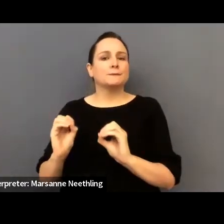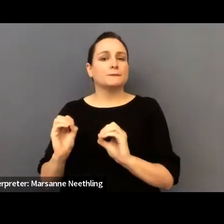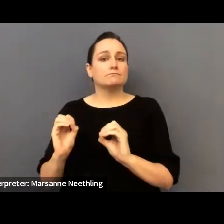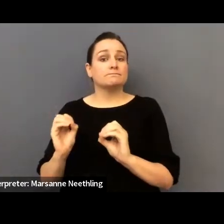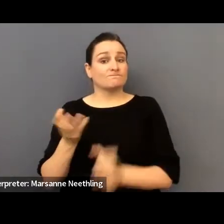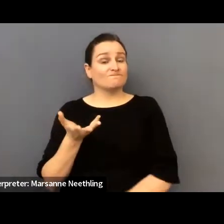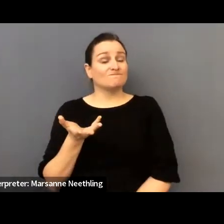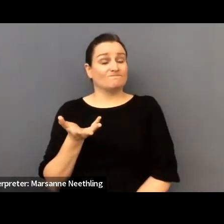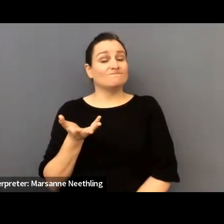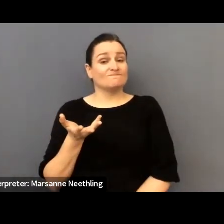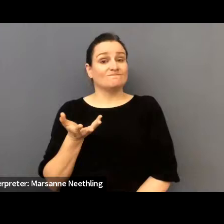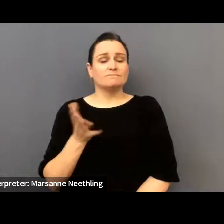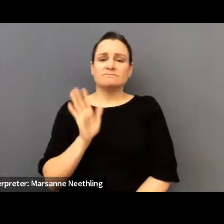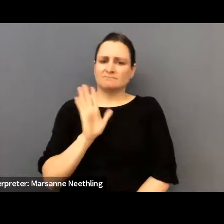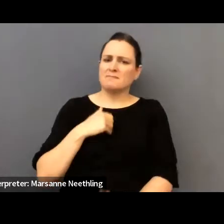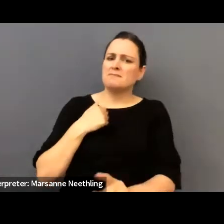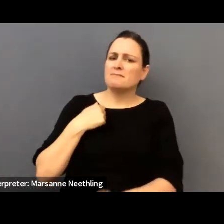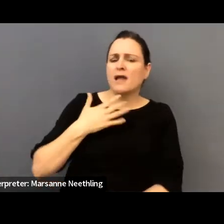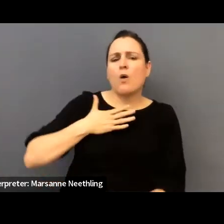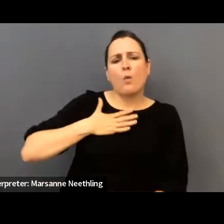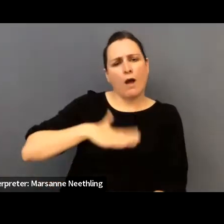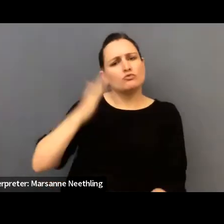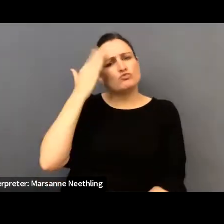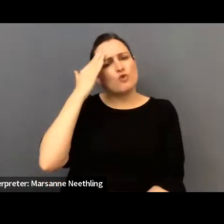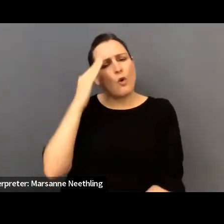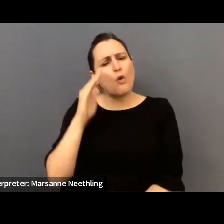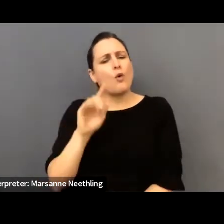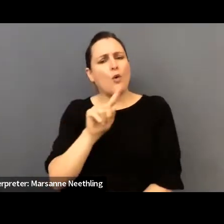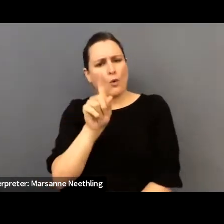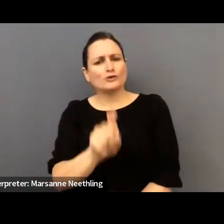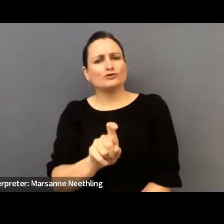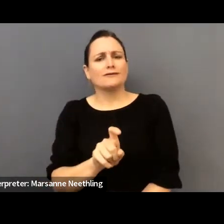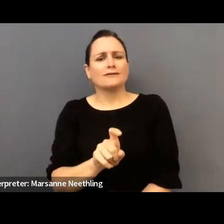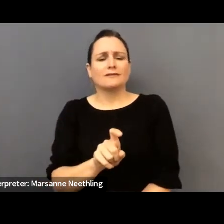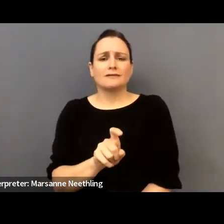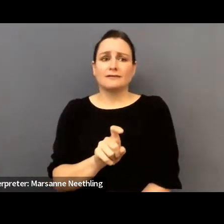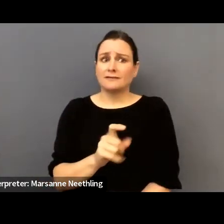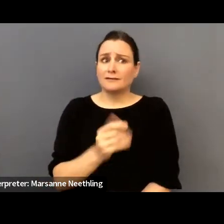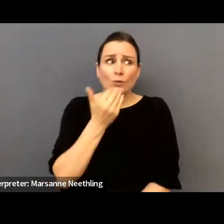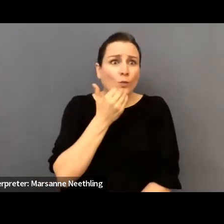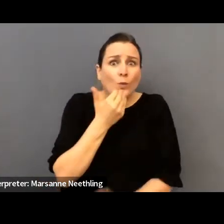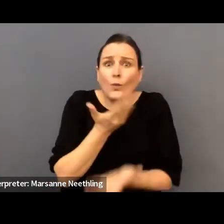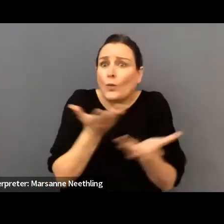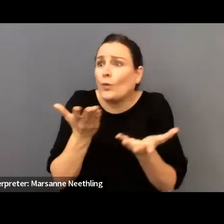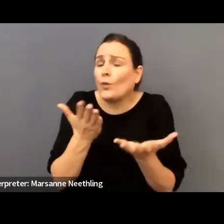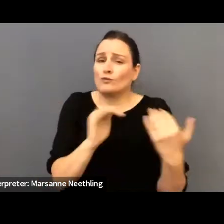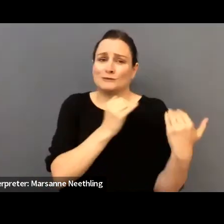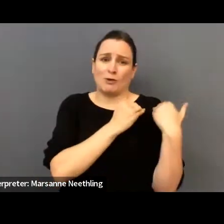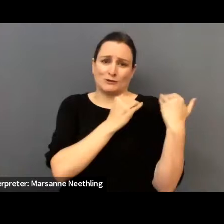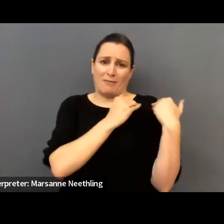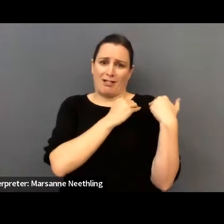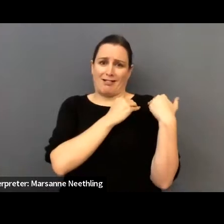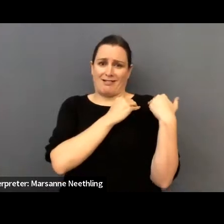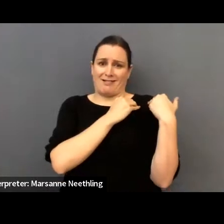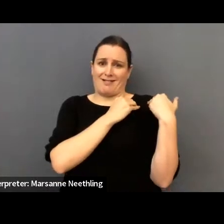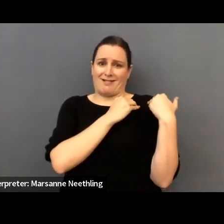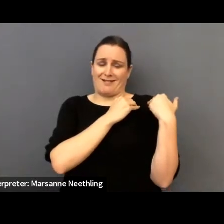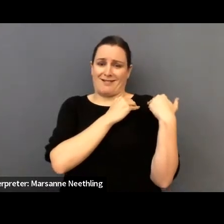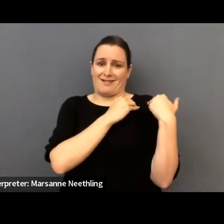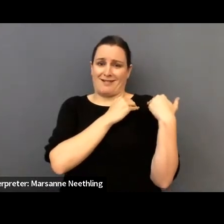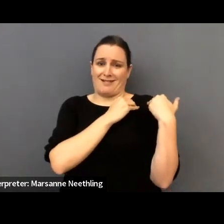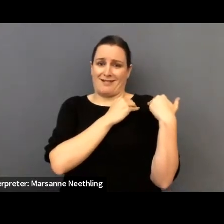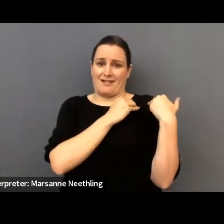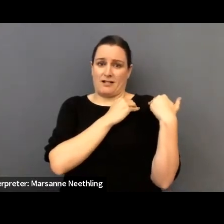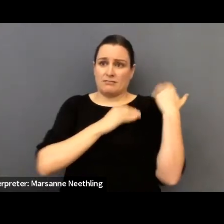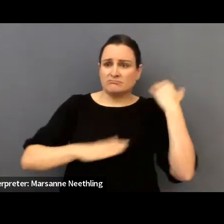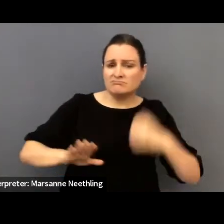who is responsible to begin or to start that discussion for the things